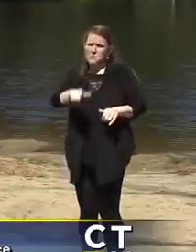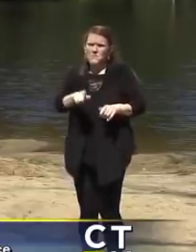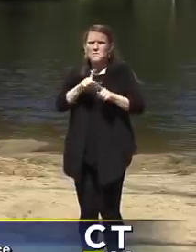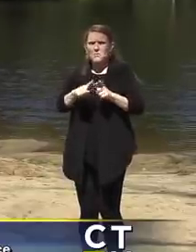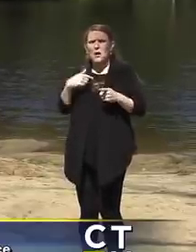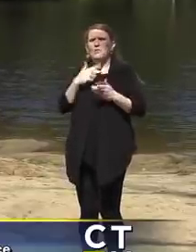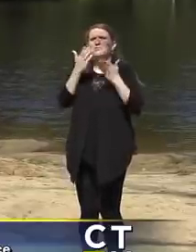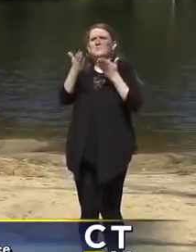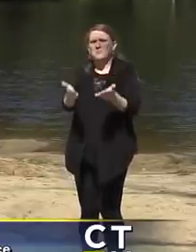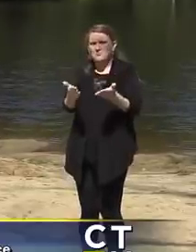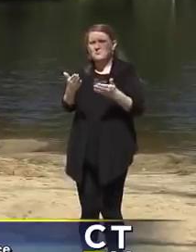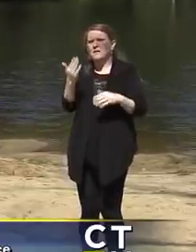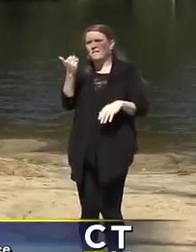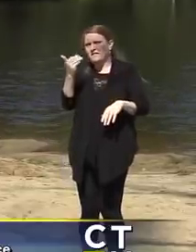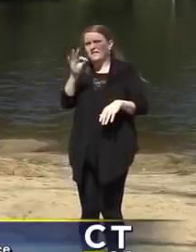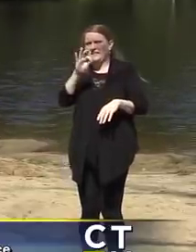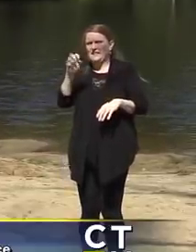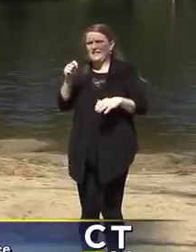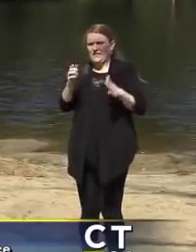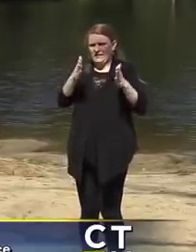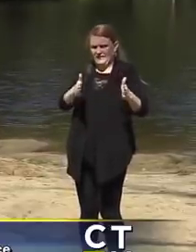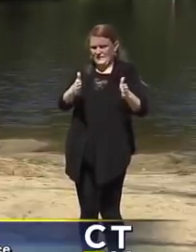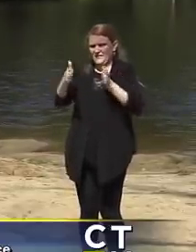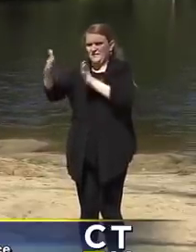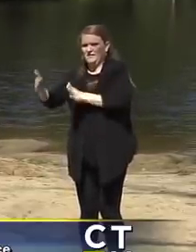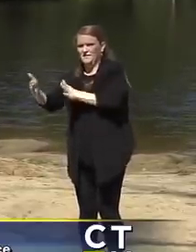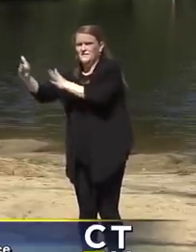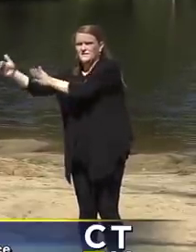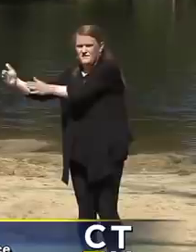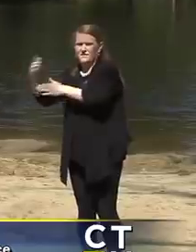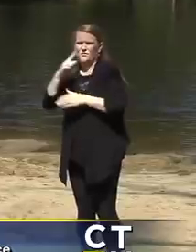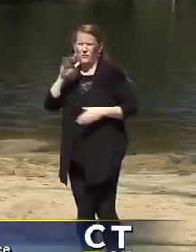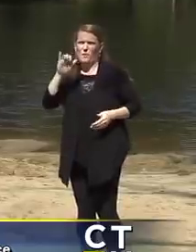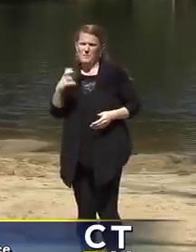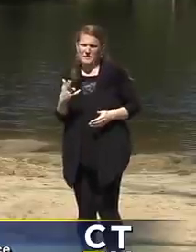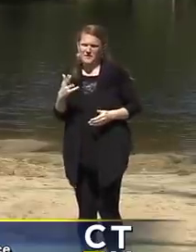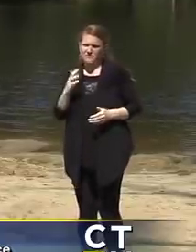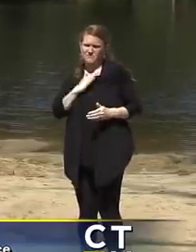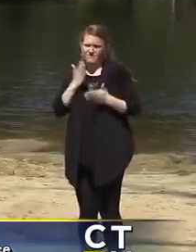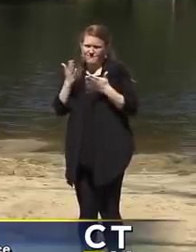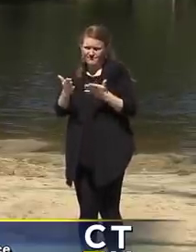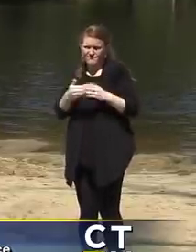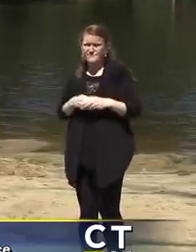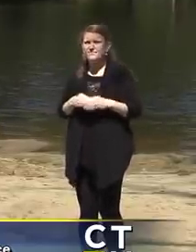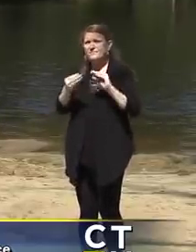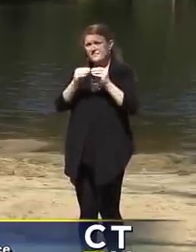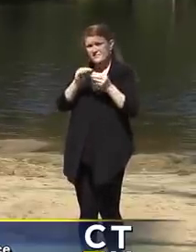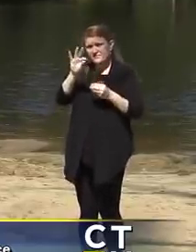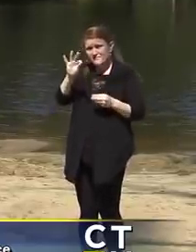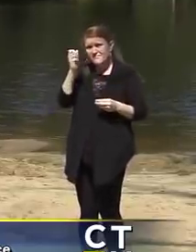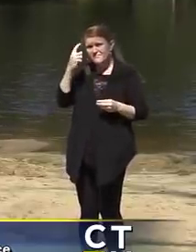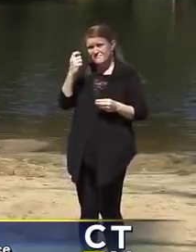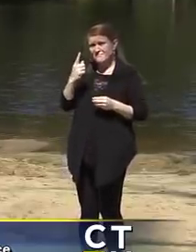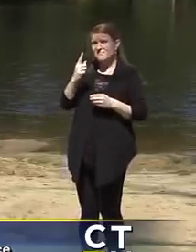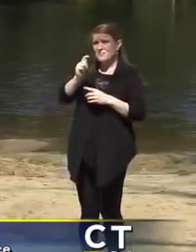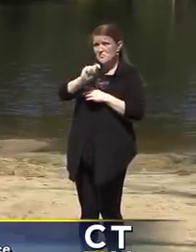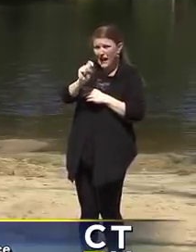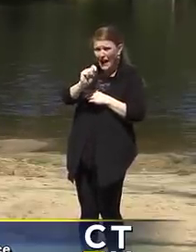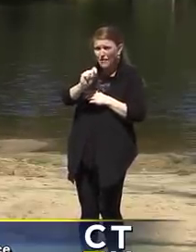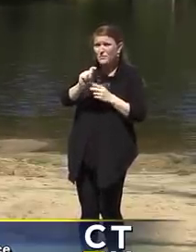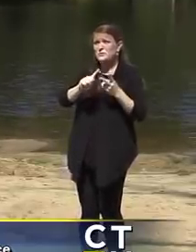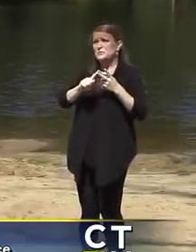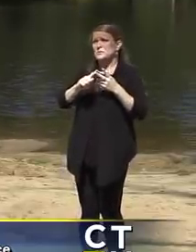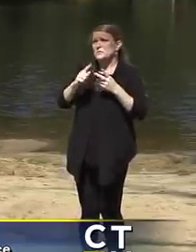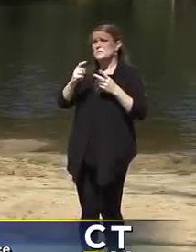social distance in a beach environment. Number 9, our restrooms are currently closed. We have our concessions are